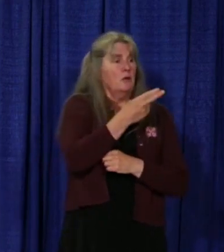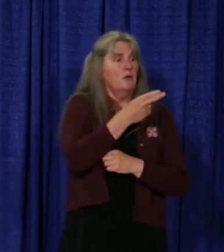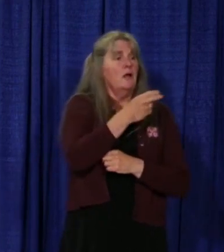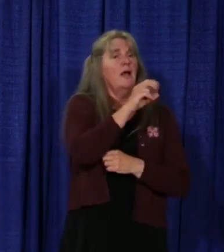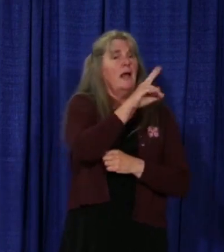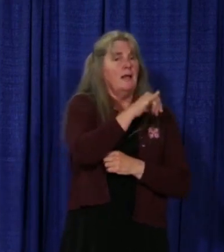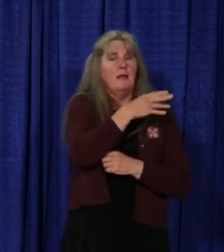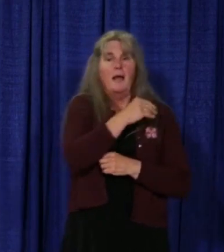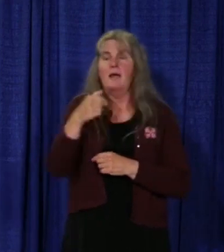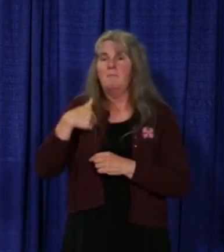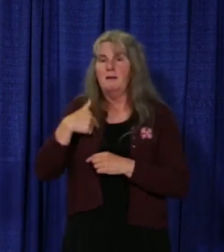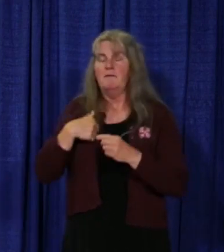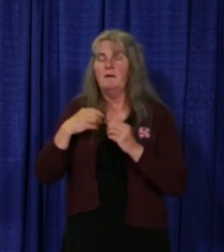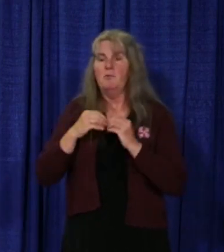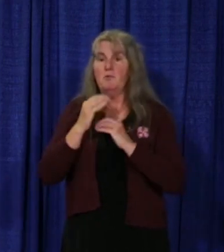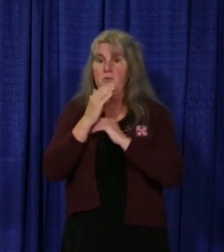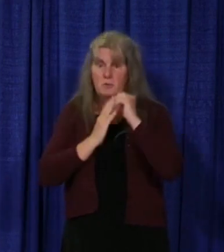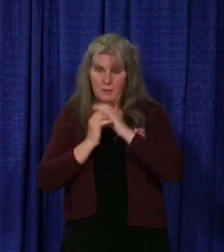lot easier.